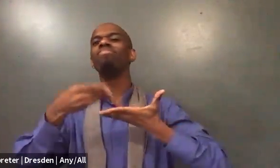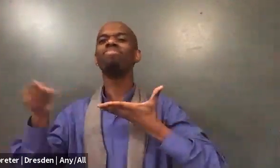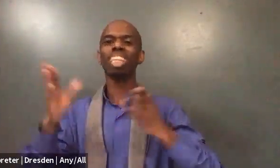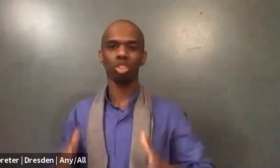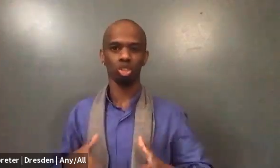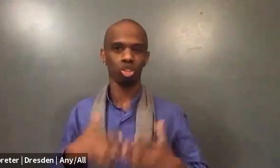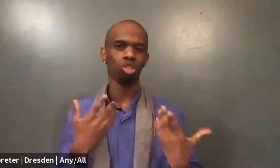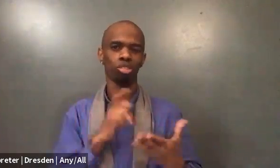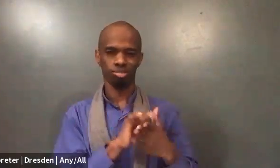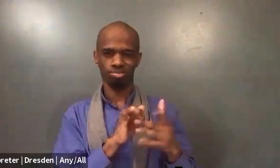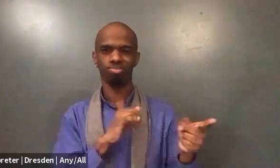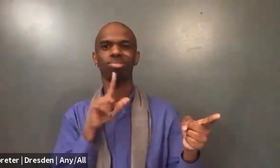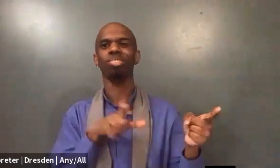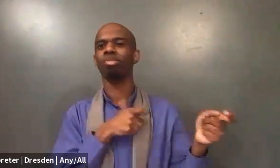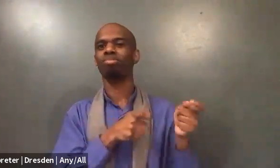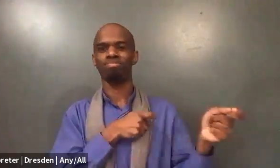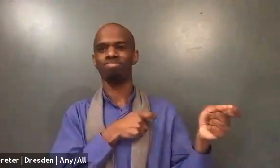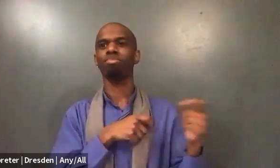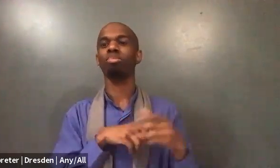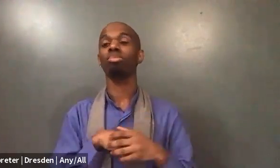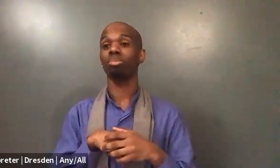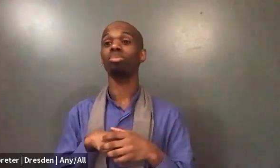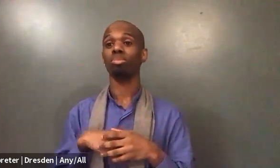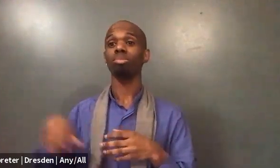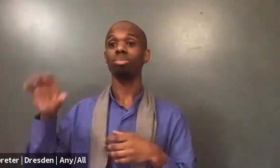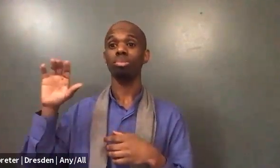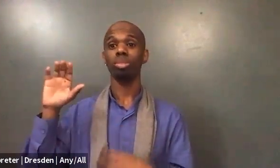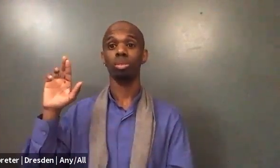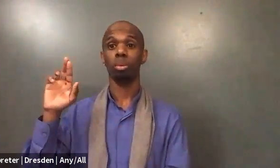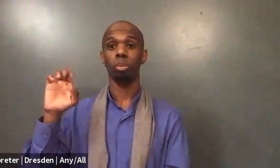Wopila. And Carmen, did you have any closing comments for today?